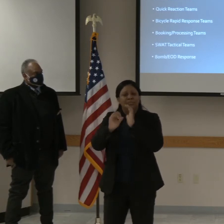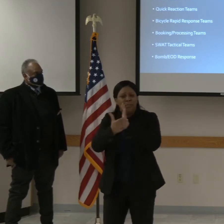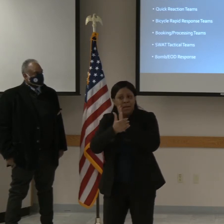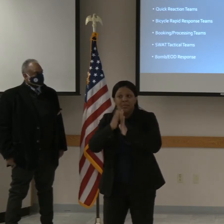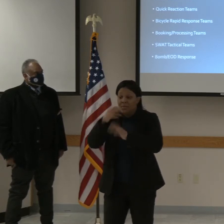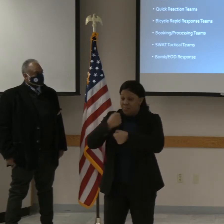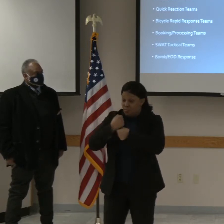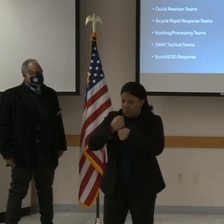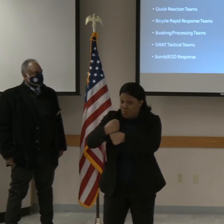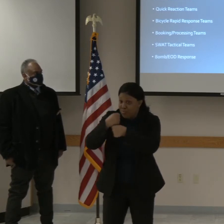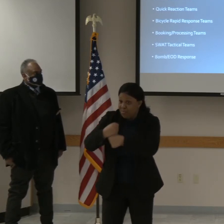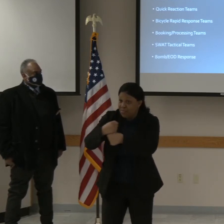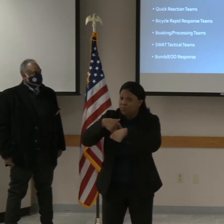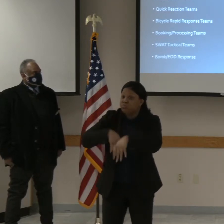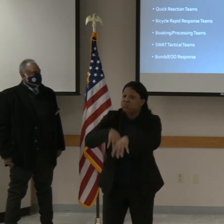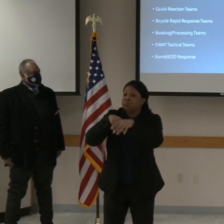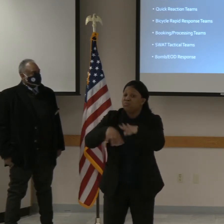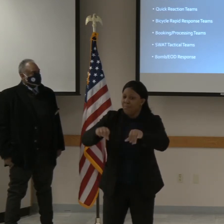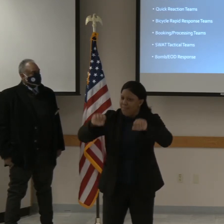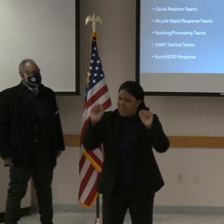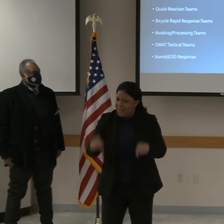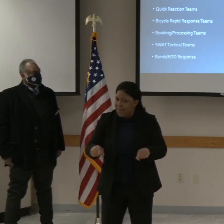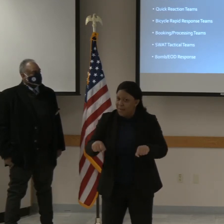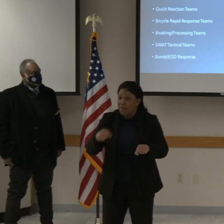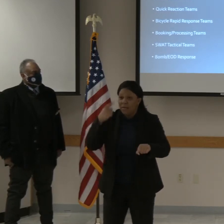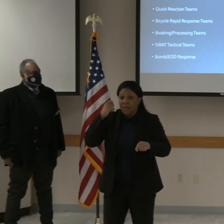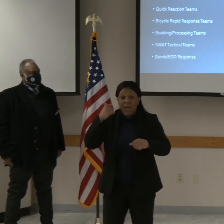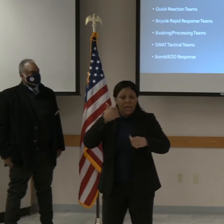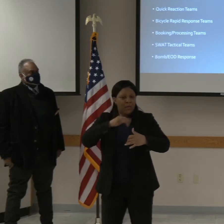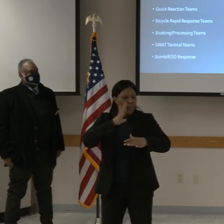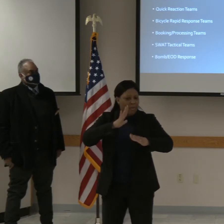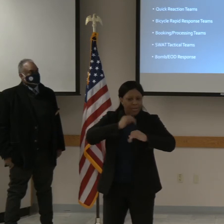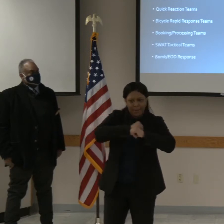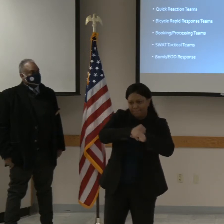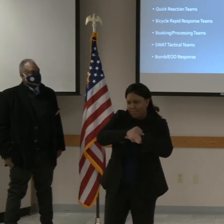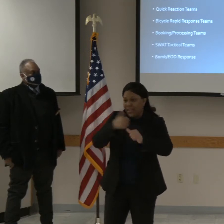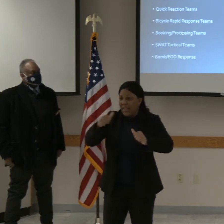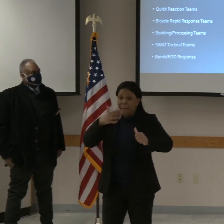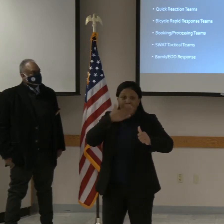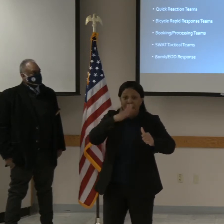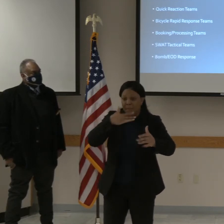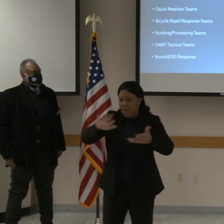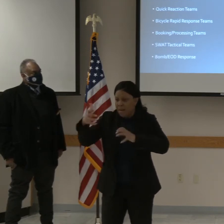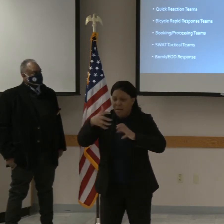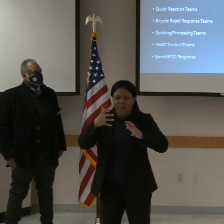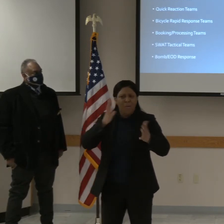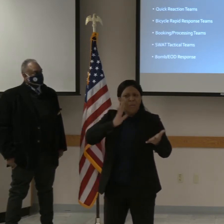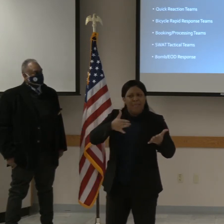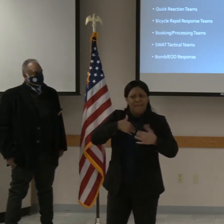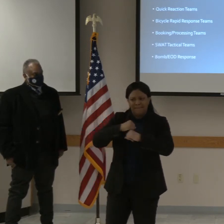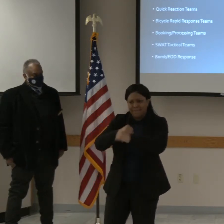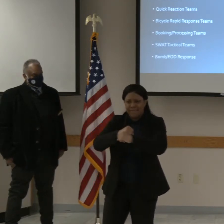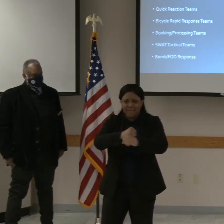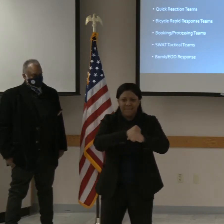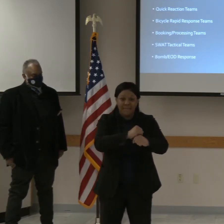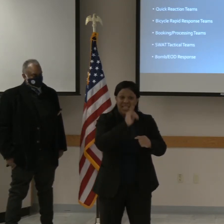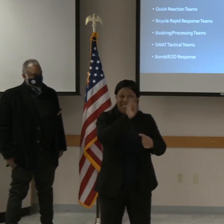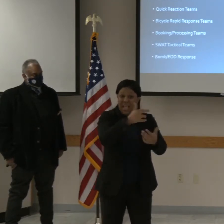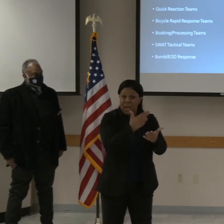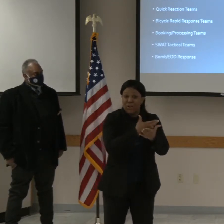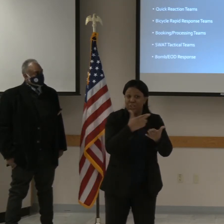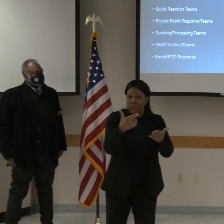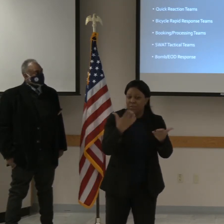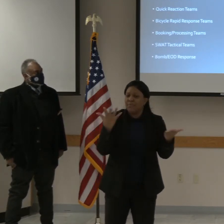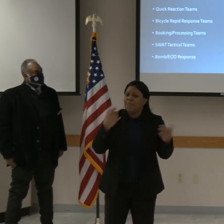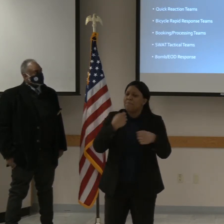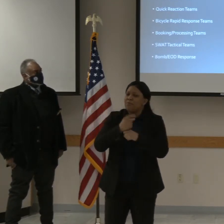response resources include mobile field forces, quick reaction teams able to move quickly and swiftly to areas that take longer